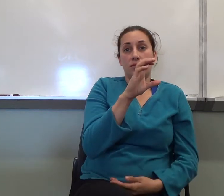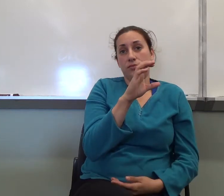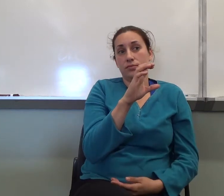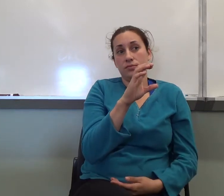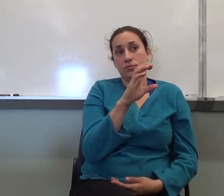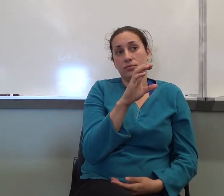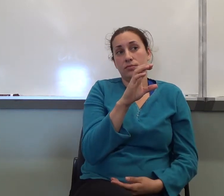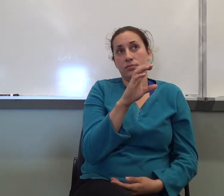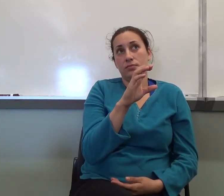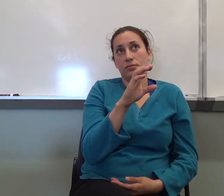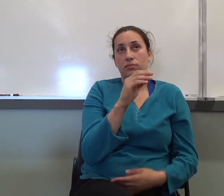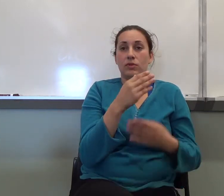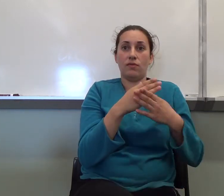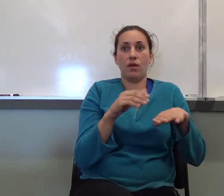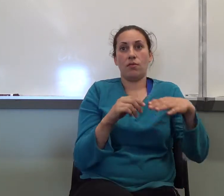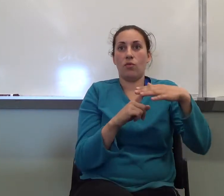Dividing by 100 to get the A.